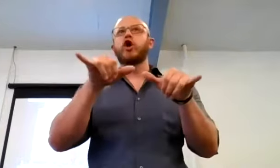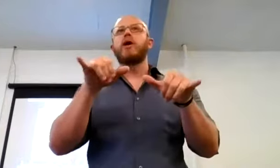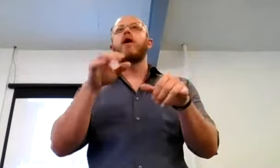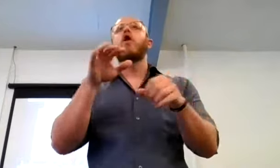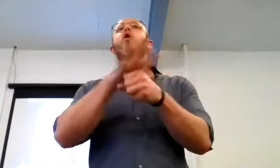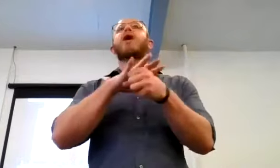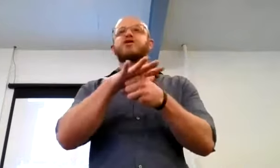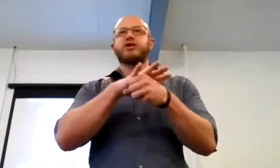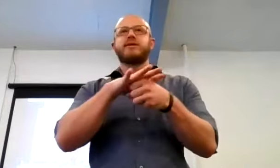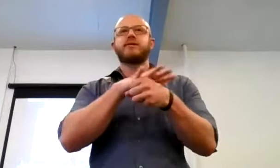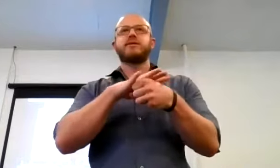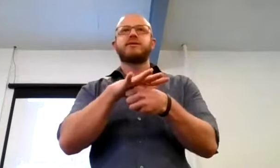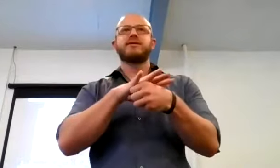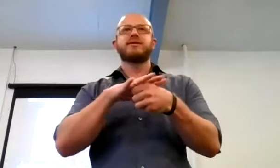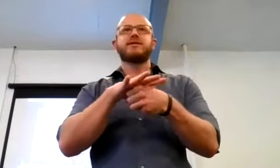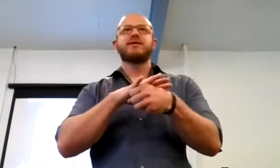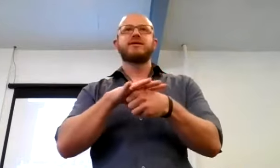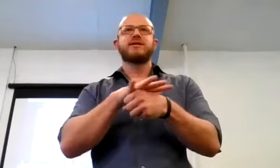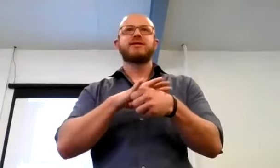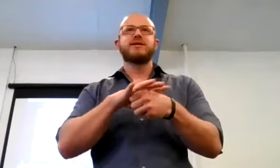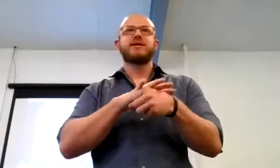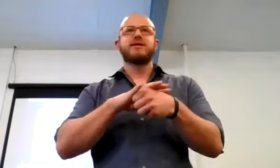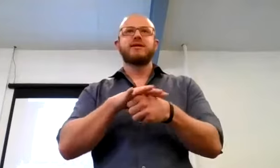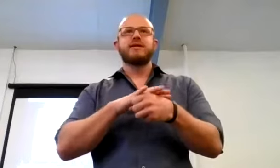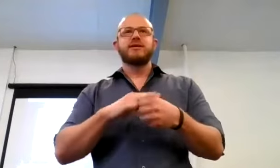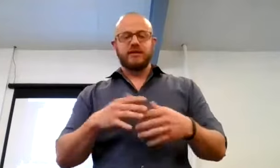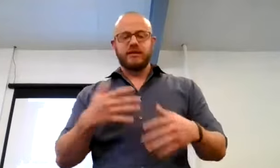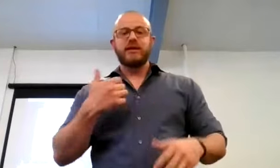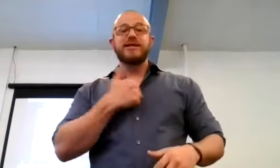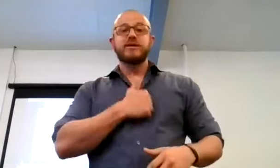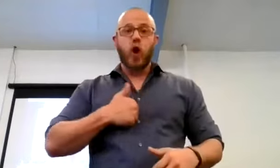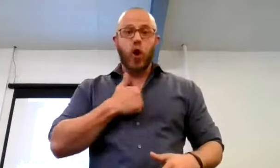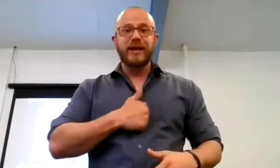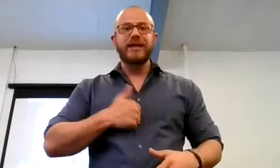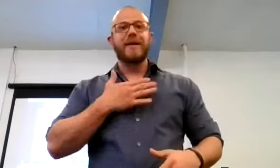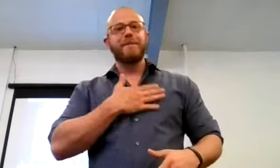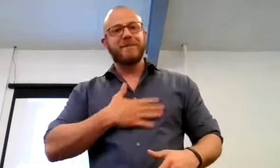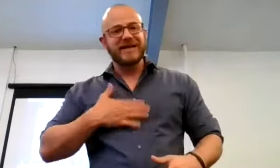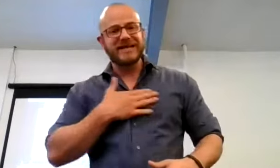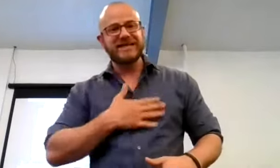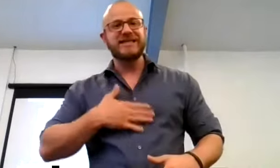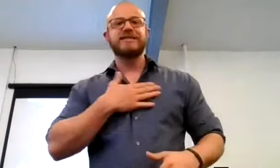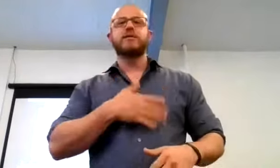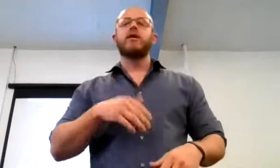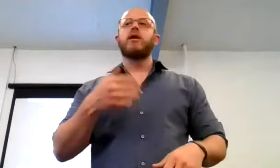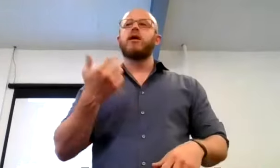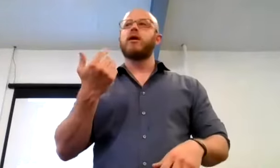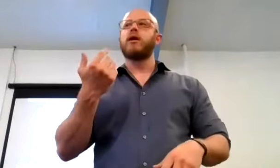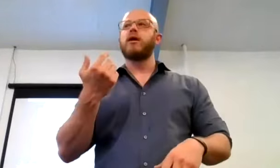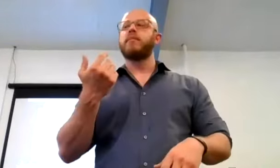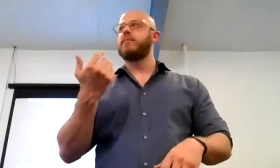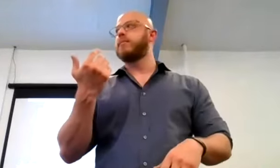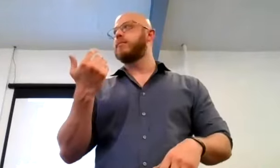are similar. And when it comes to the region on the body or location and whatnot, so you can see please, sorry, we're on